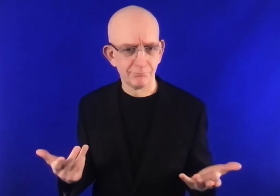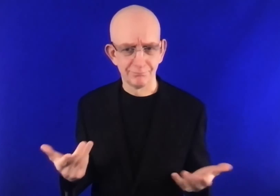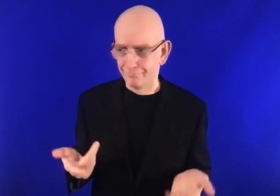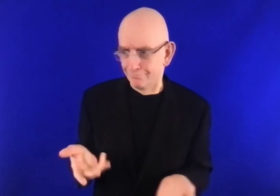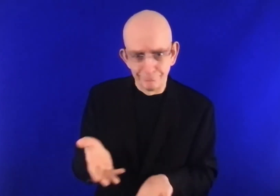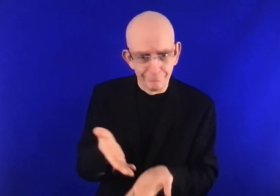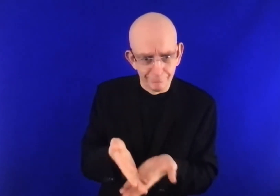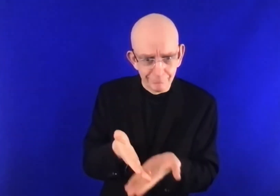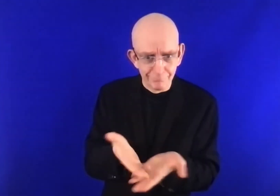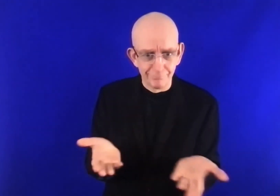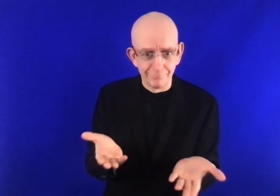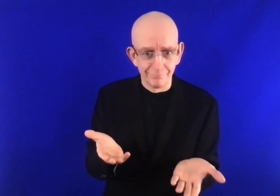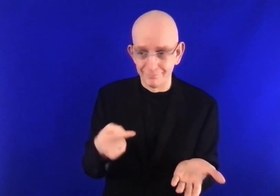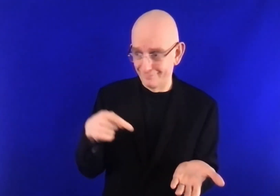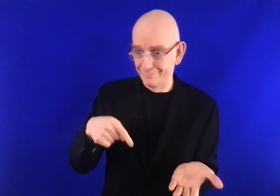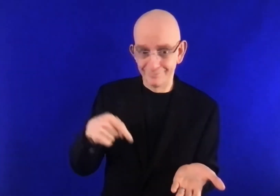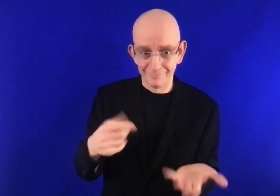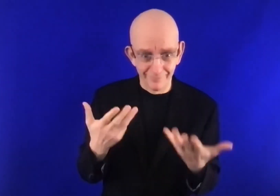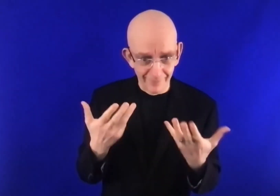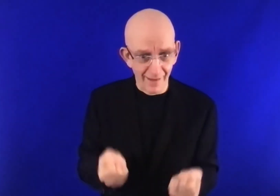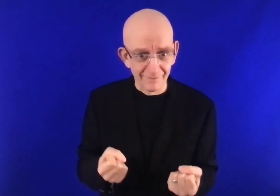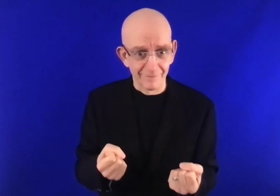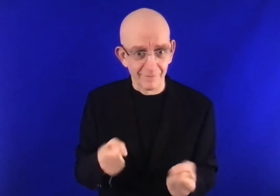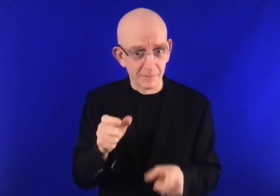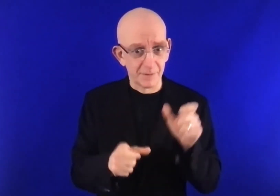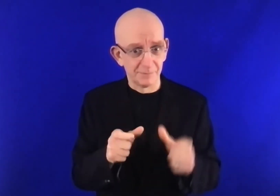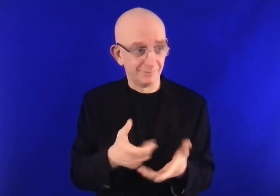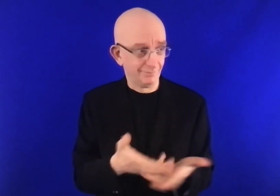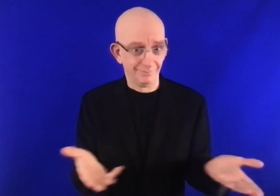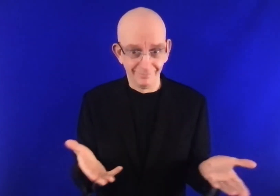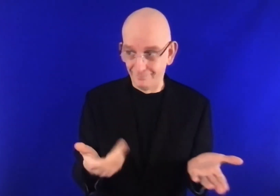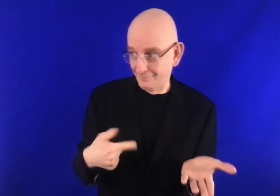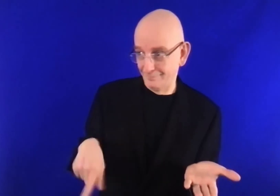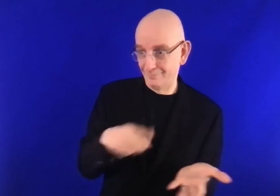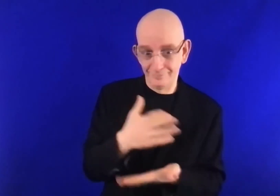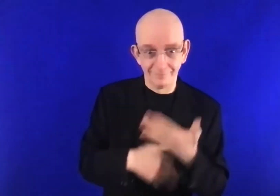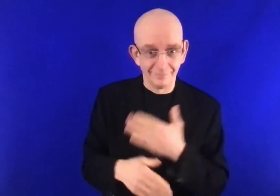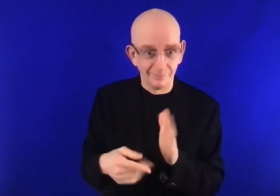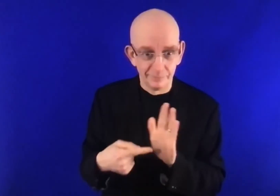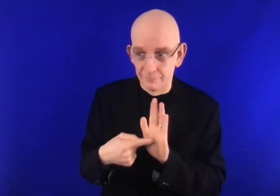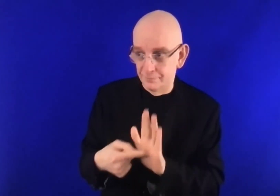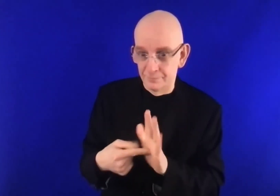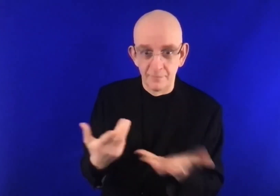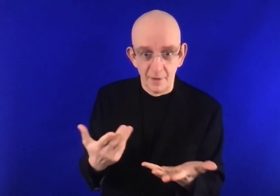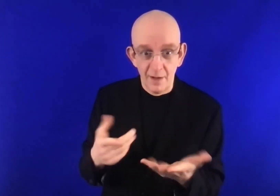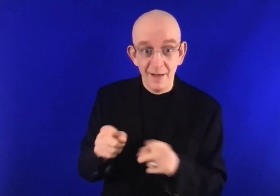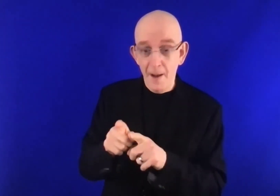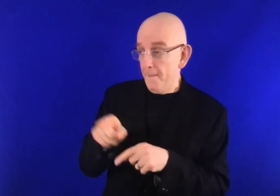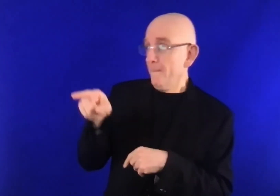normal and a fully able athlete has such popularity, and a disabled